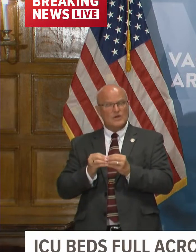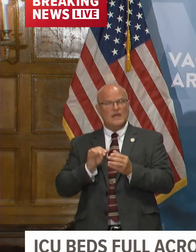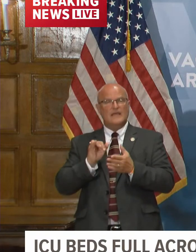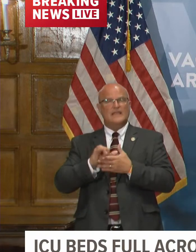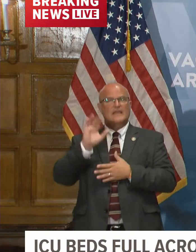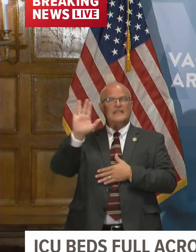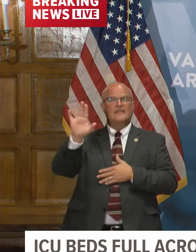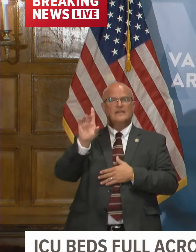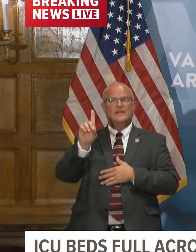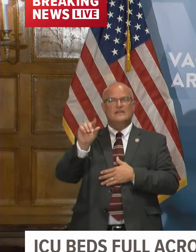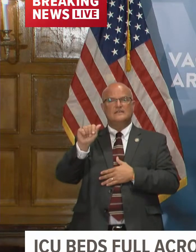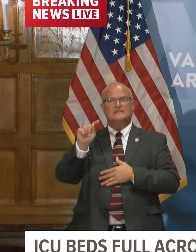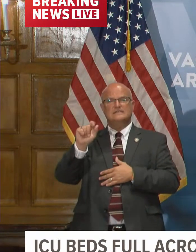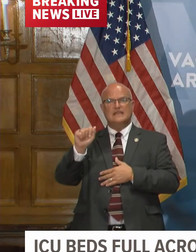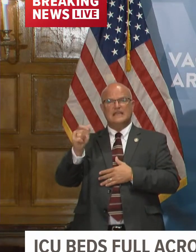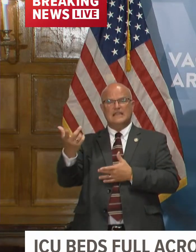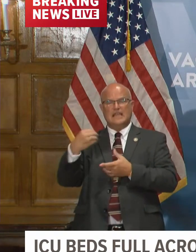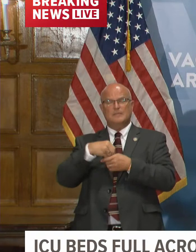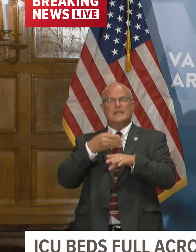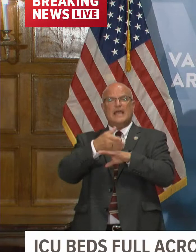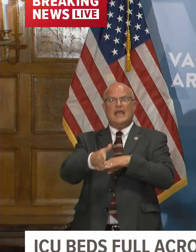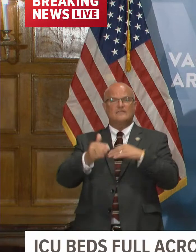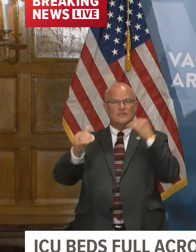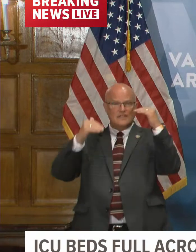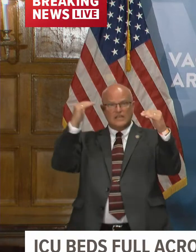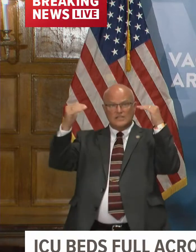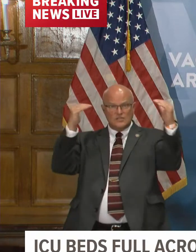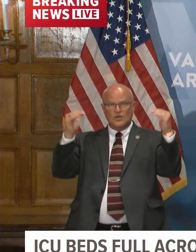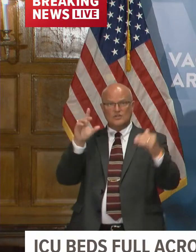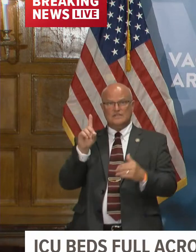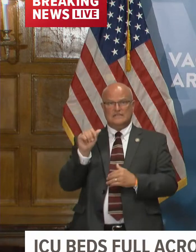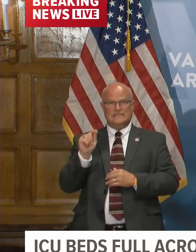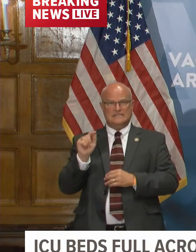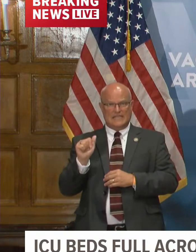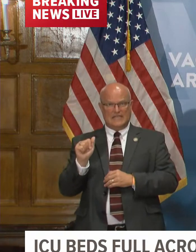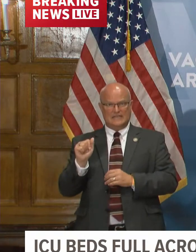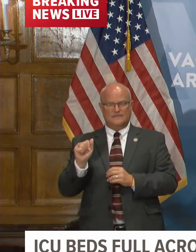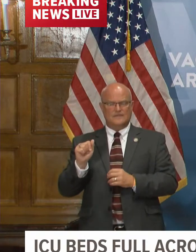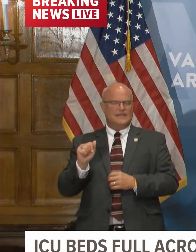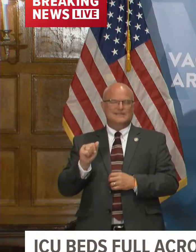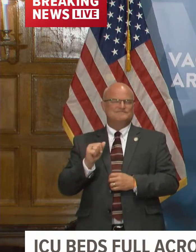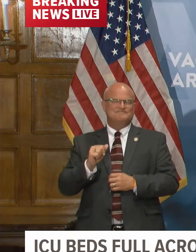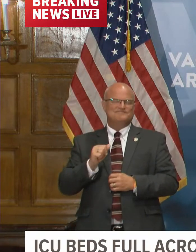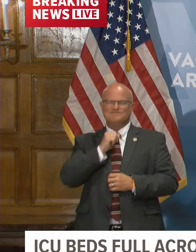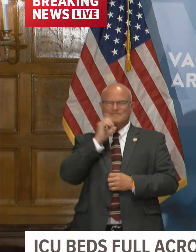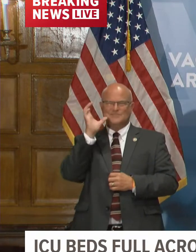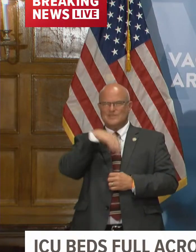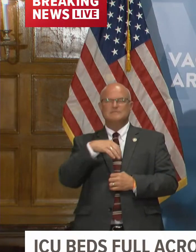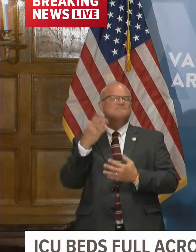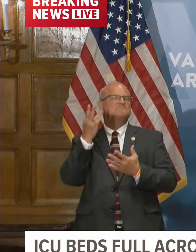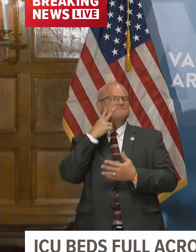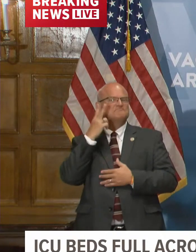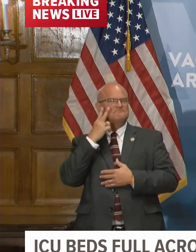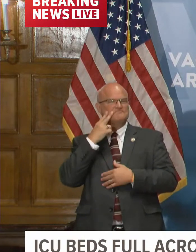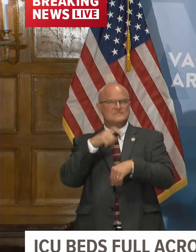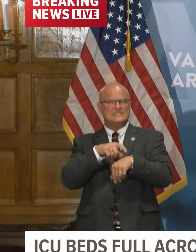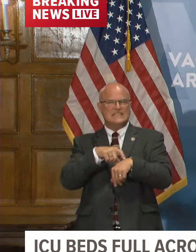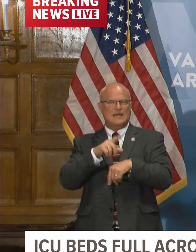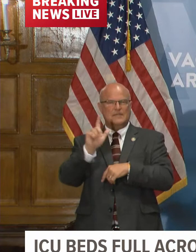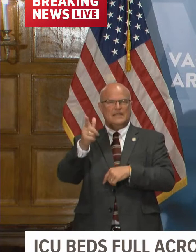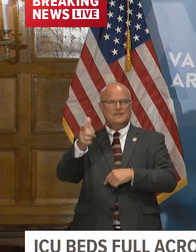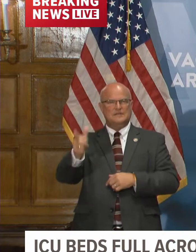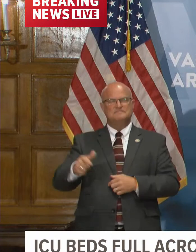their data came in after the adult data did. So it's not unusual. We'll wait and see what the time frame